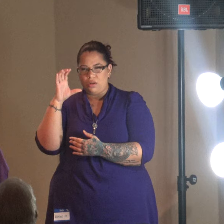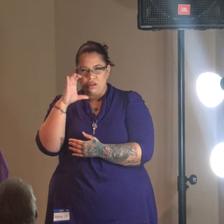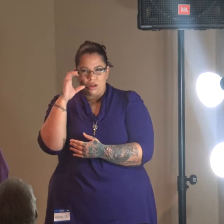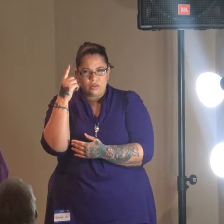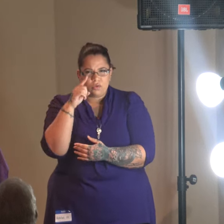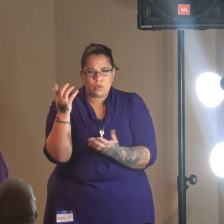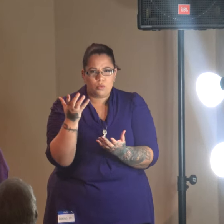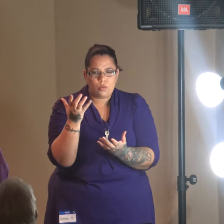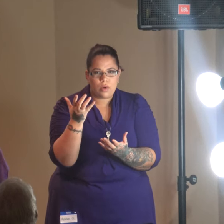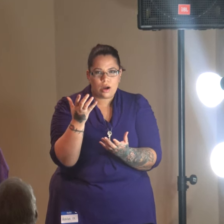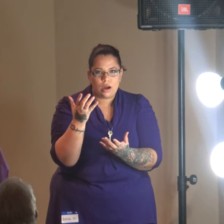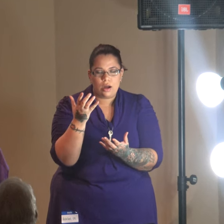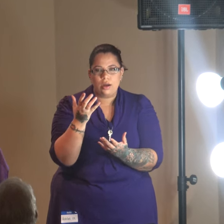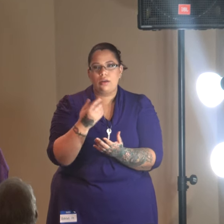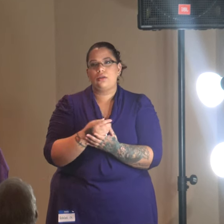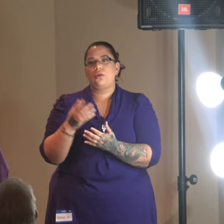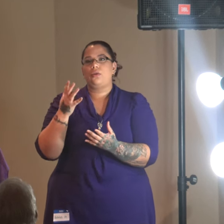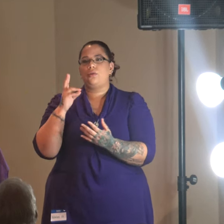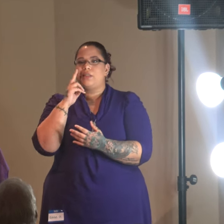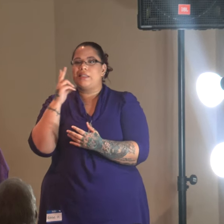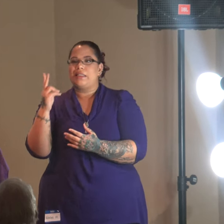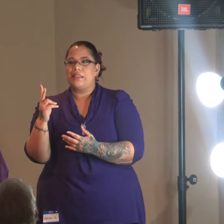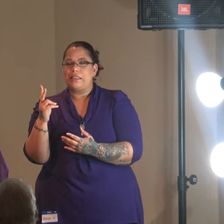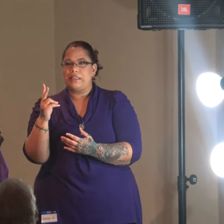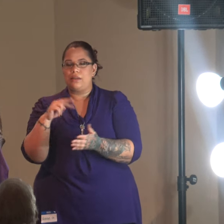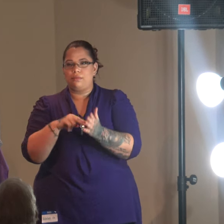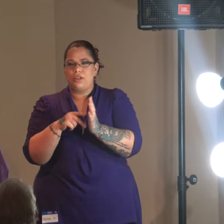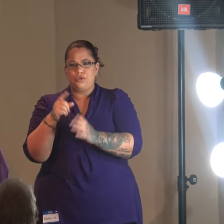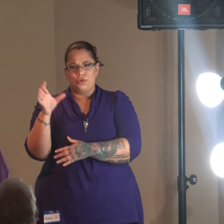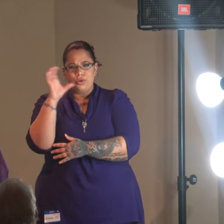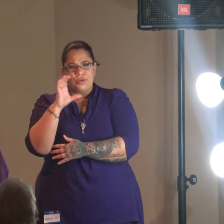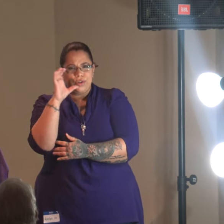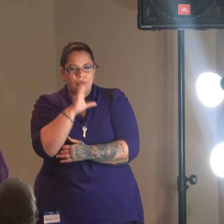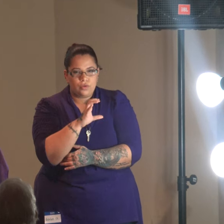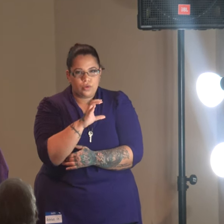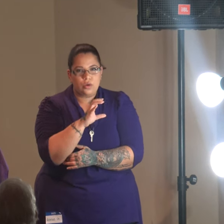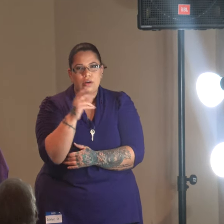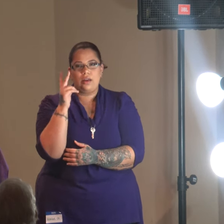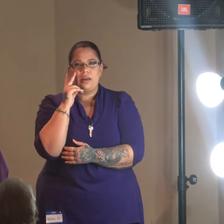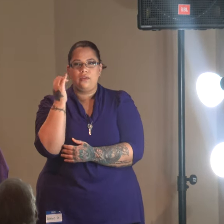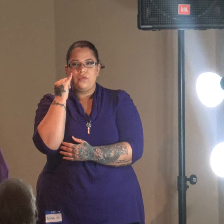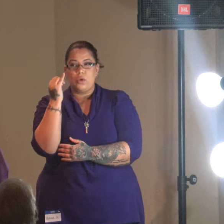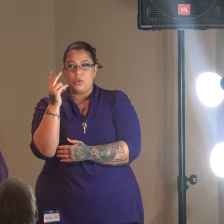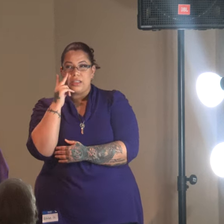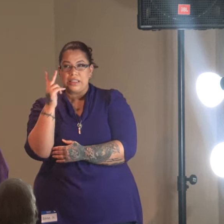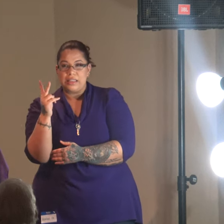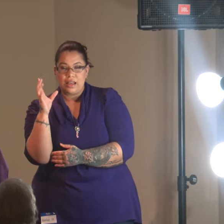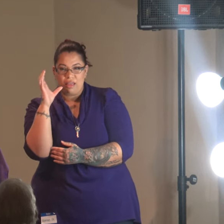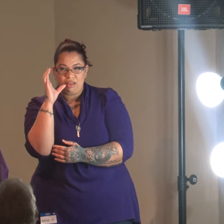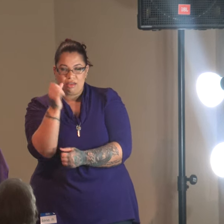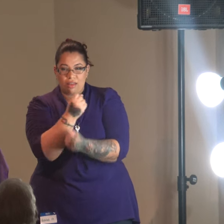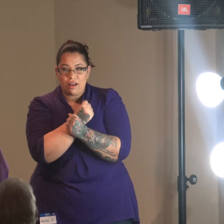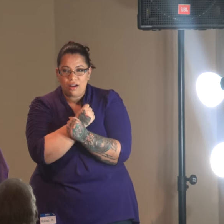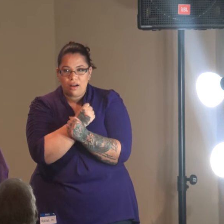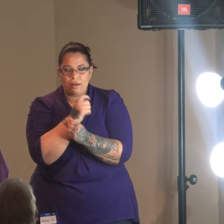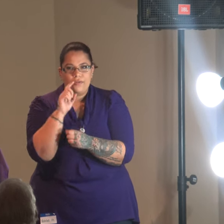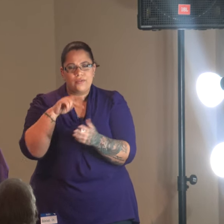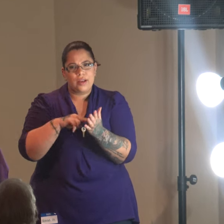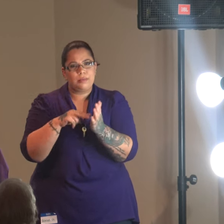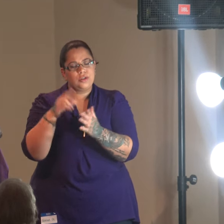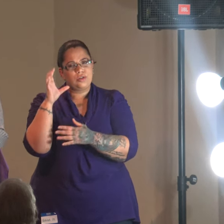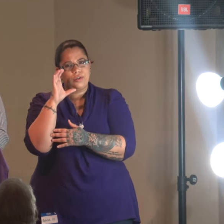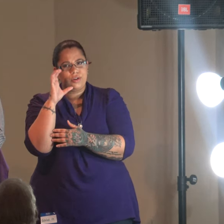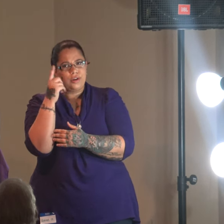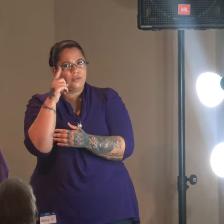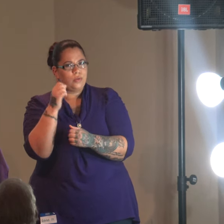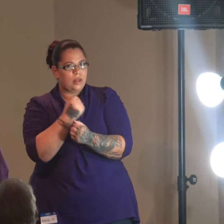you're seeing is what you're looking for. If you start looking for love, you start to find and see love. But if you start looking for